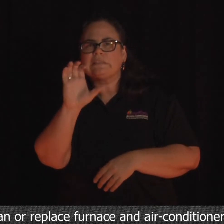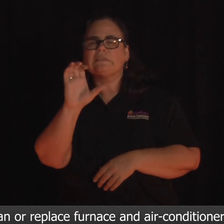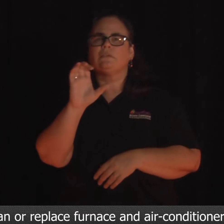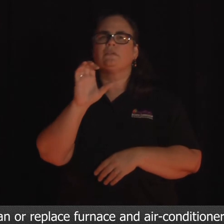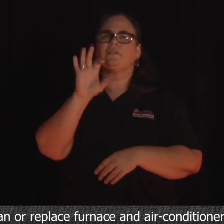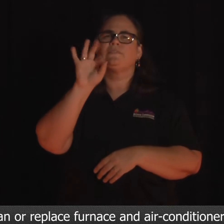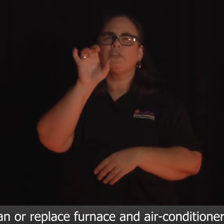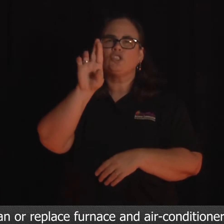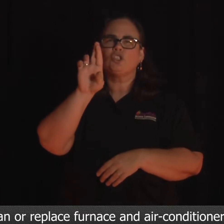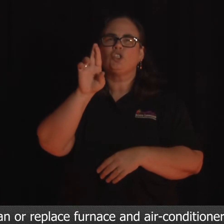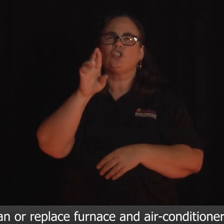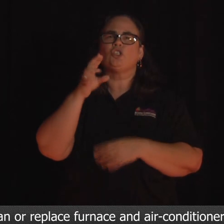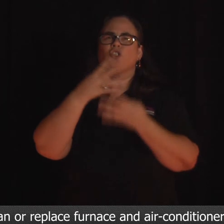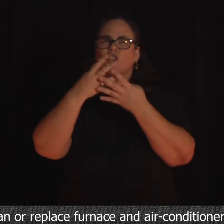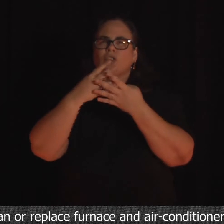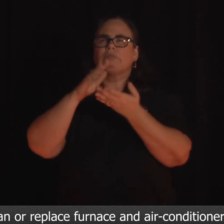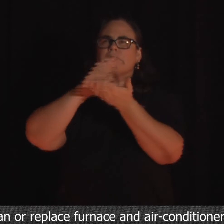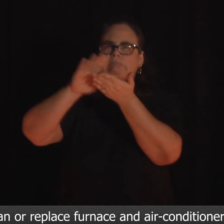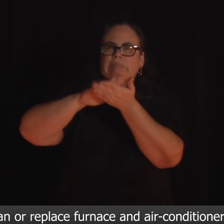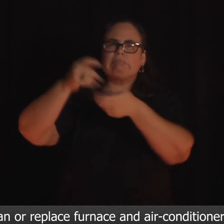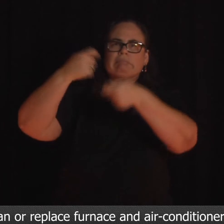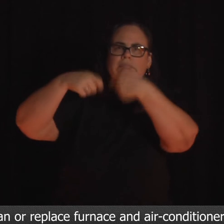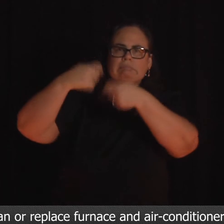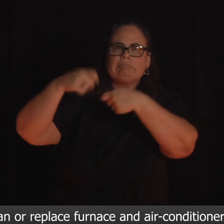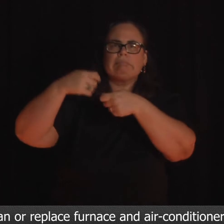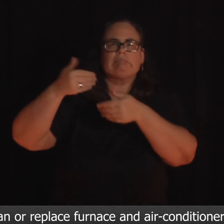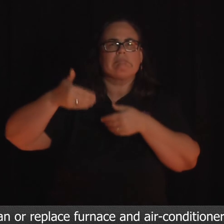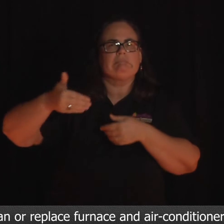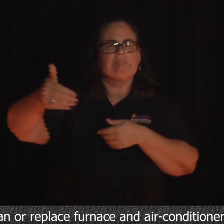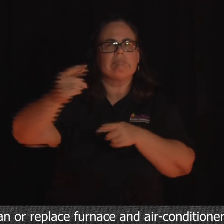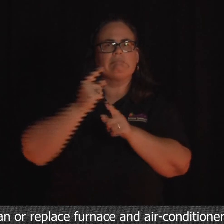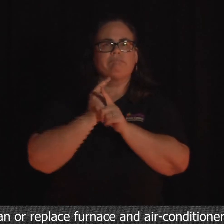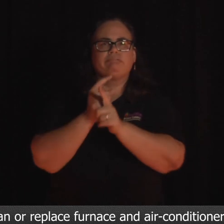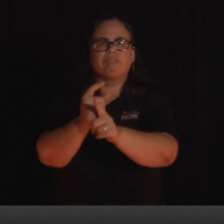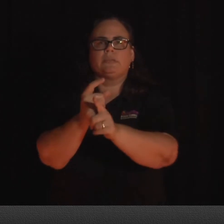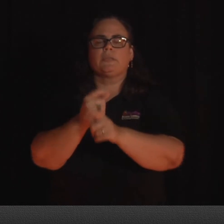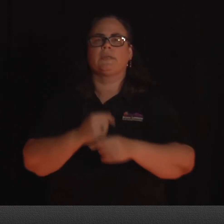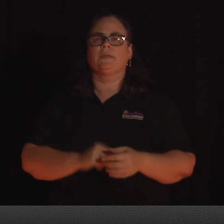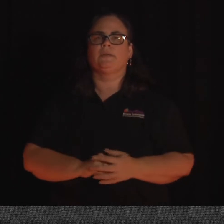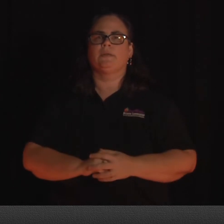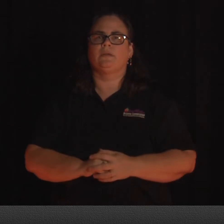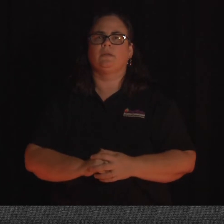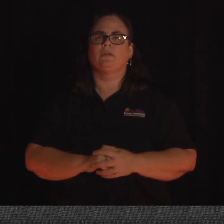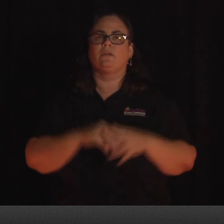Clean or replace furnace and air conditioner filters regularly.